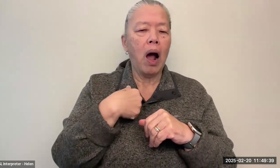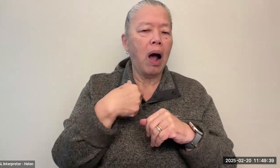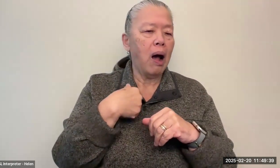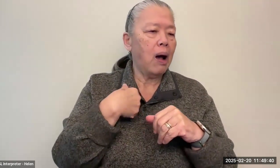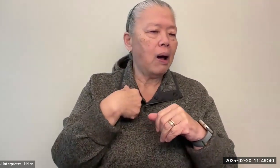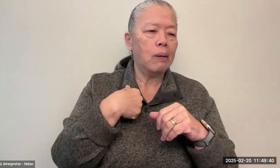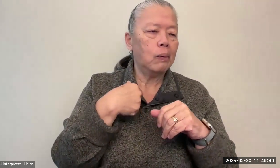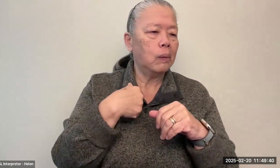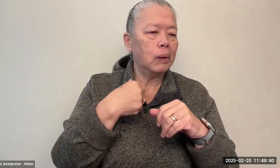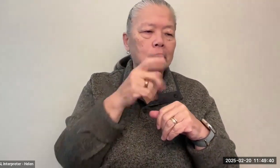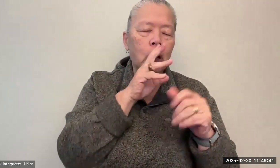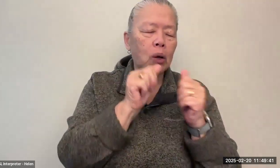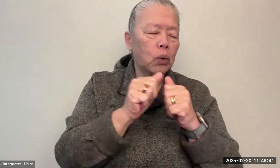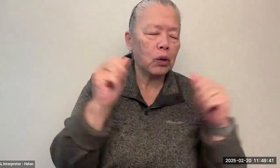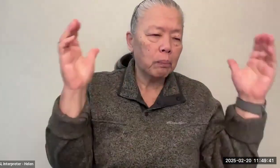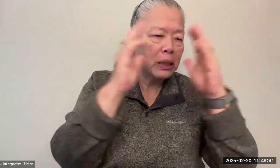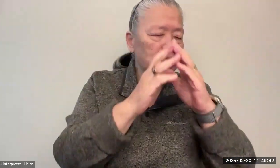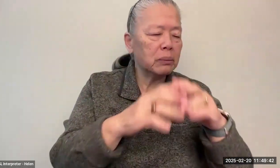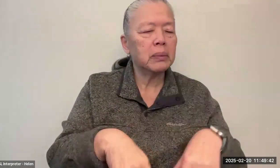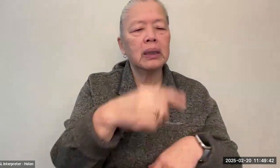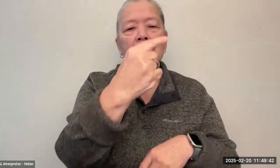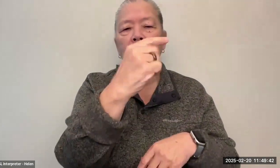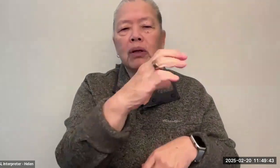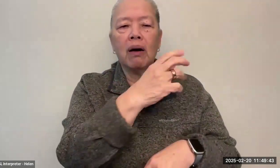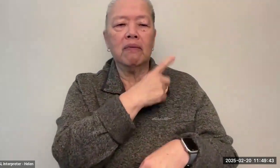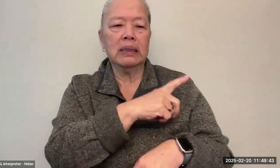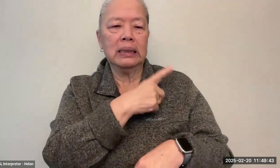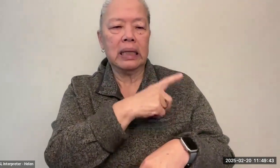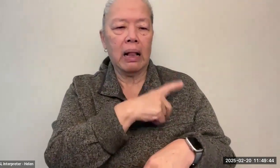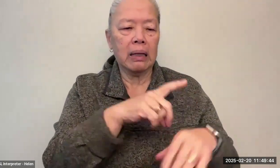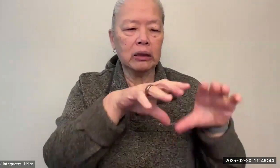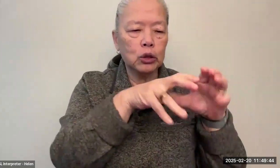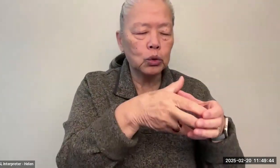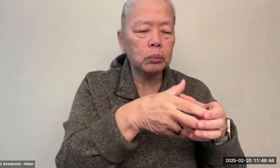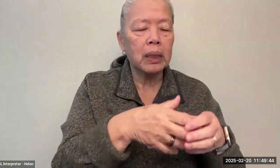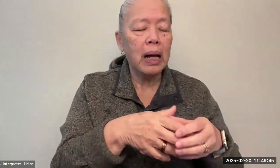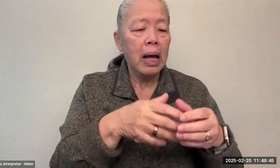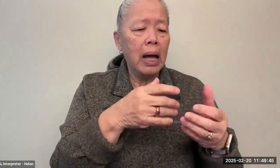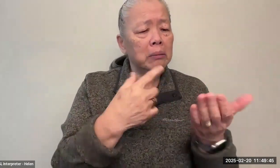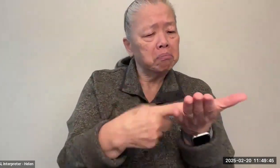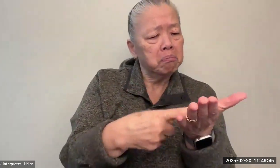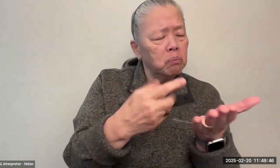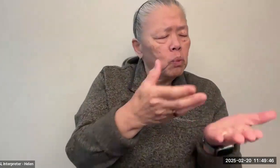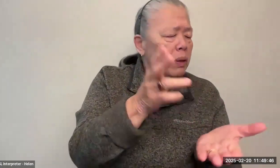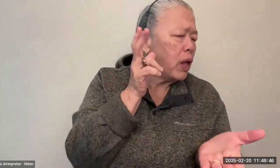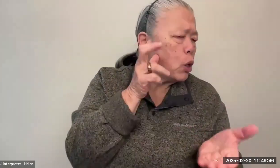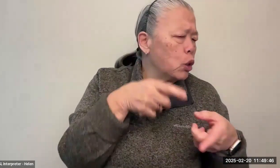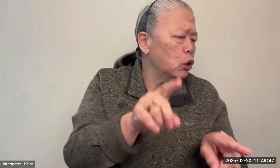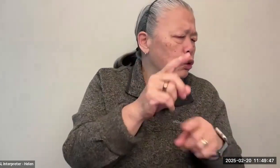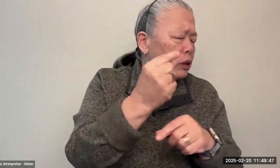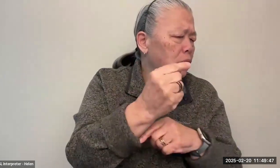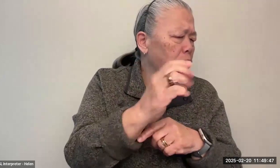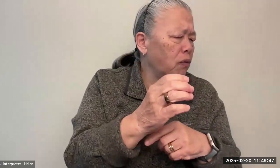your general conference delegation and have them talk about what they heard during general conference about why